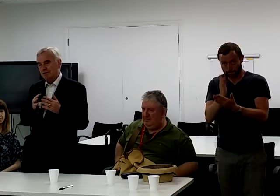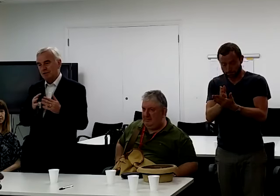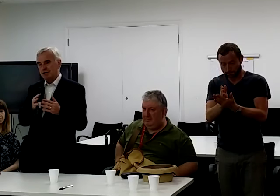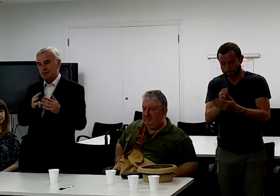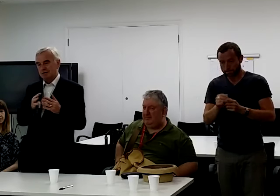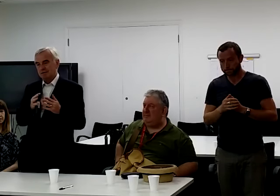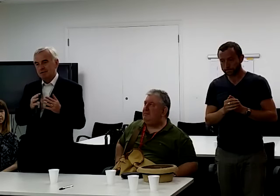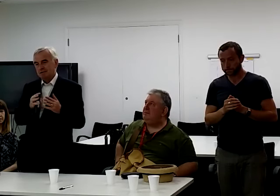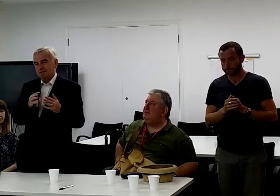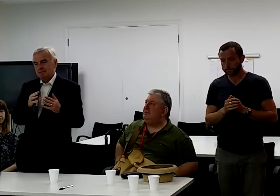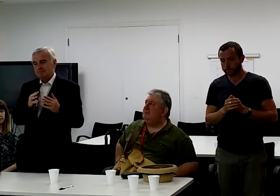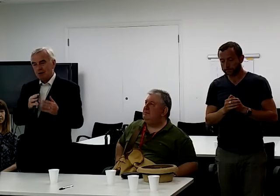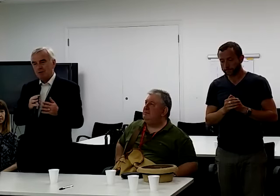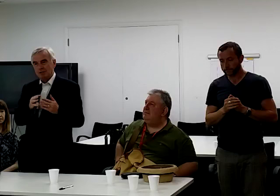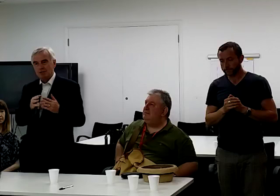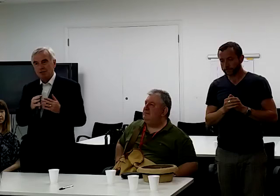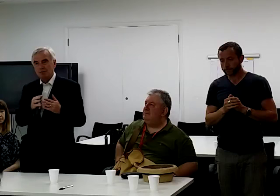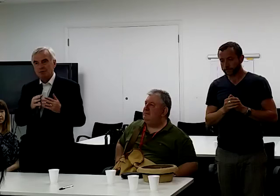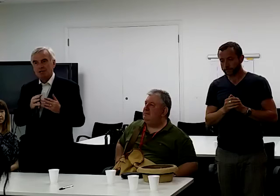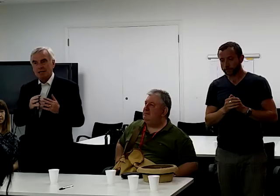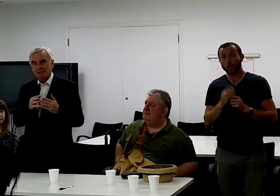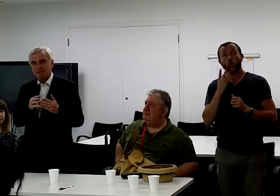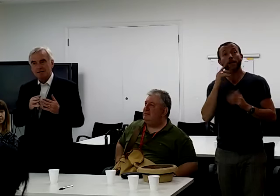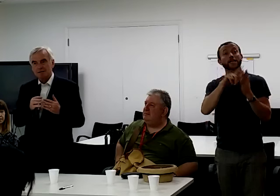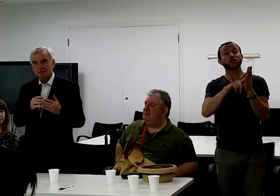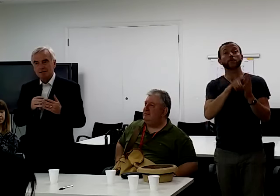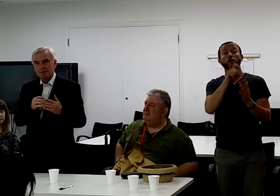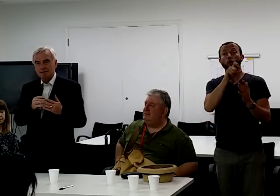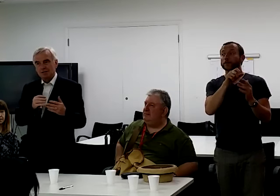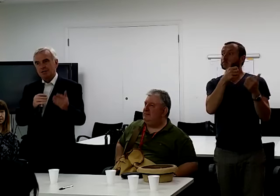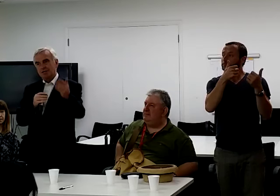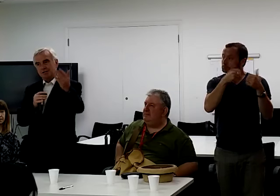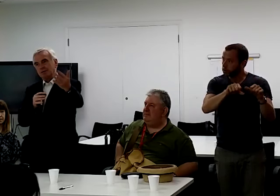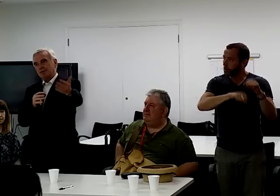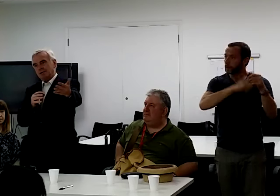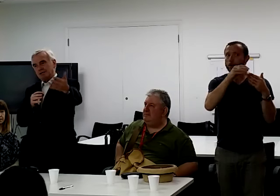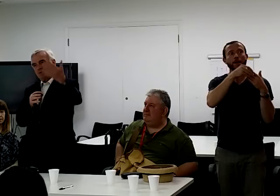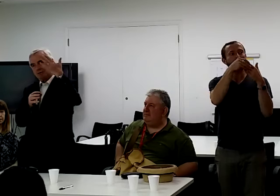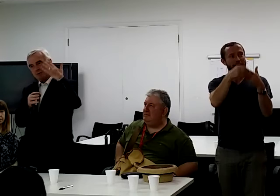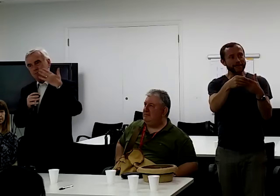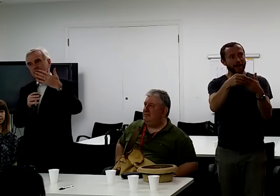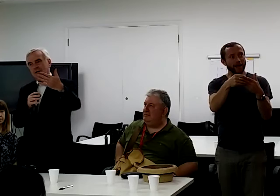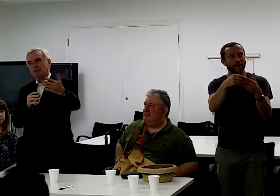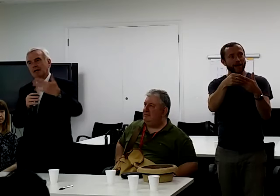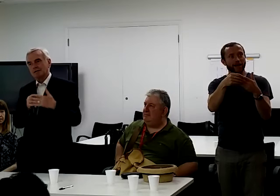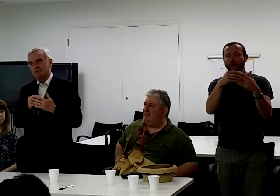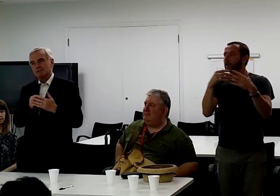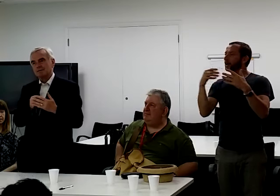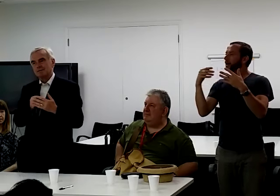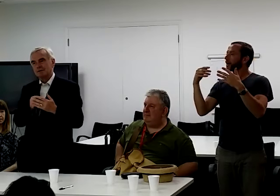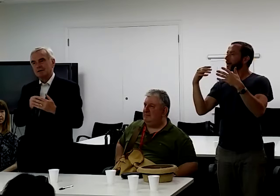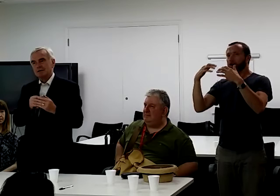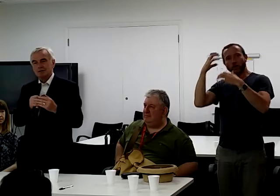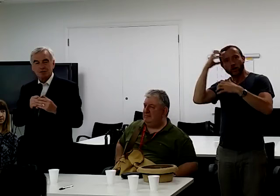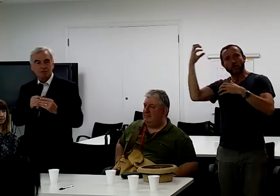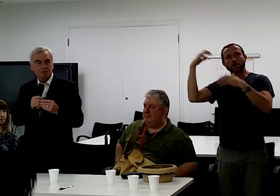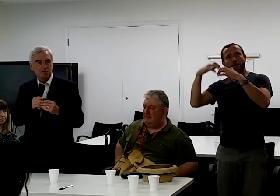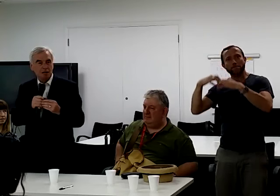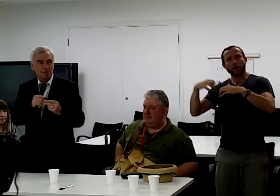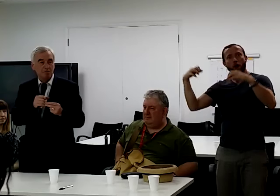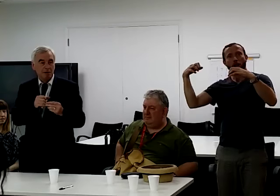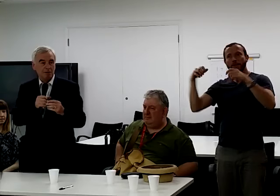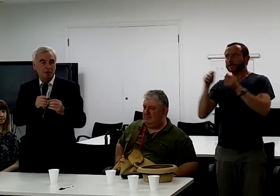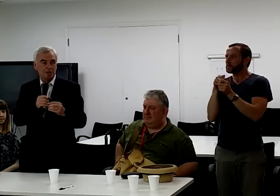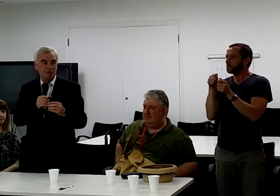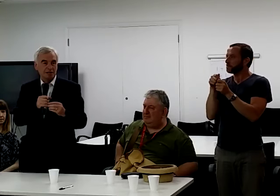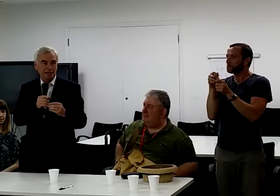almost from the first moment Jeremy was elected, the system and the establishment have been coming at us. Now, some